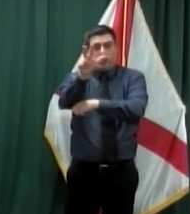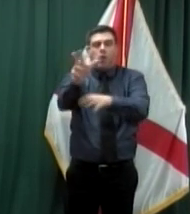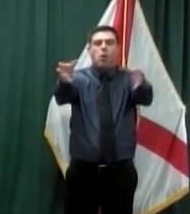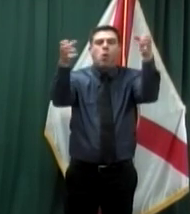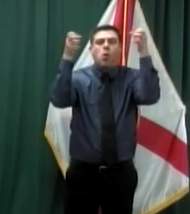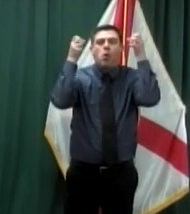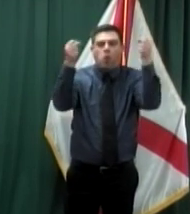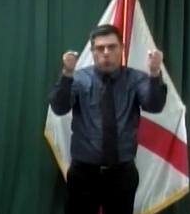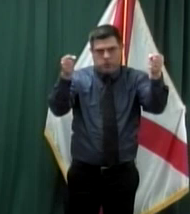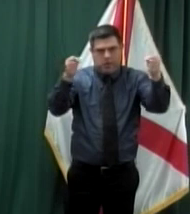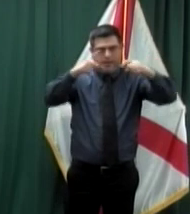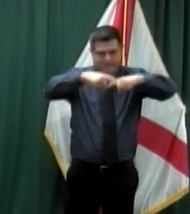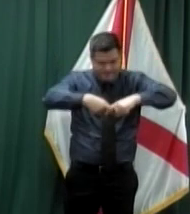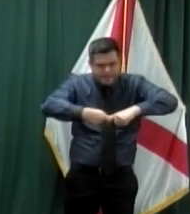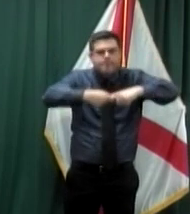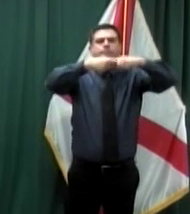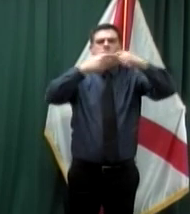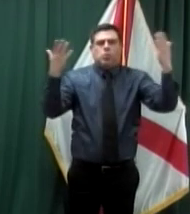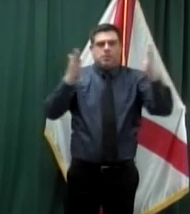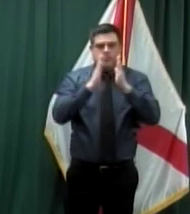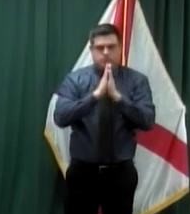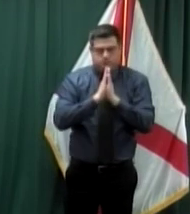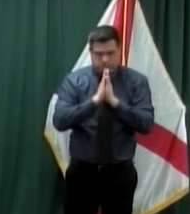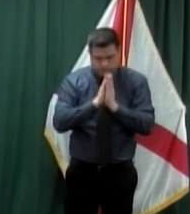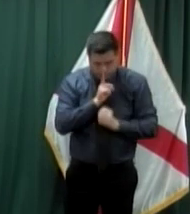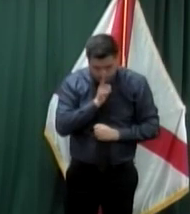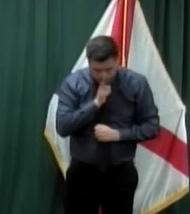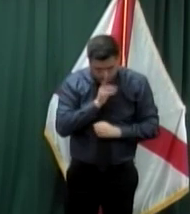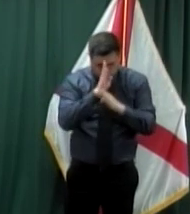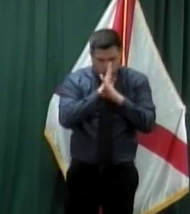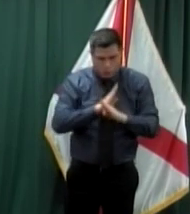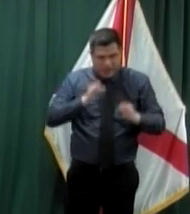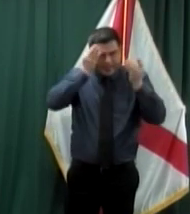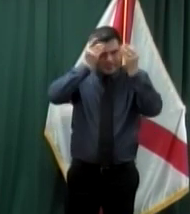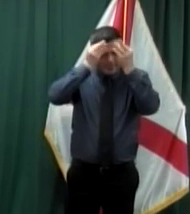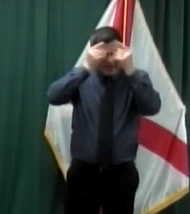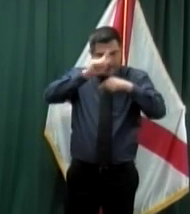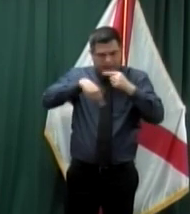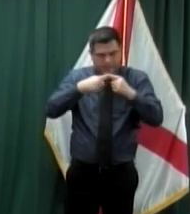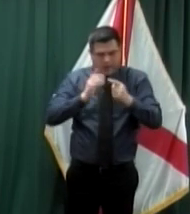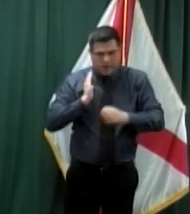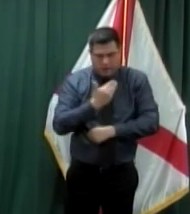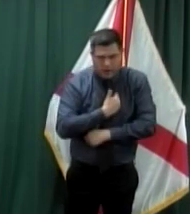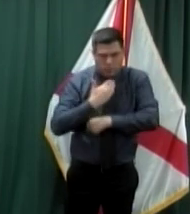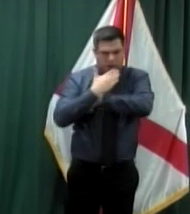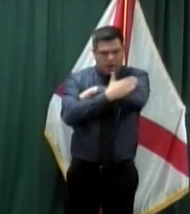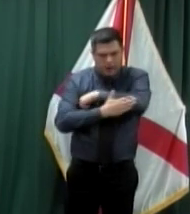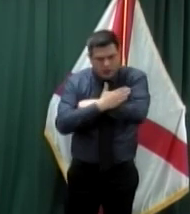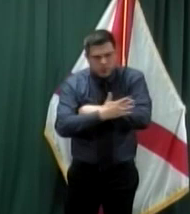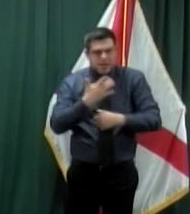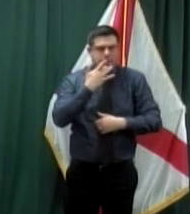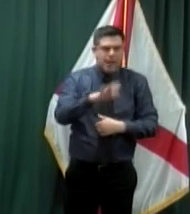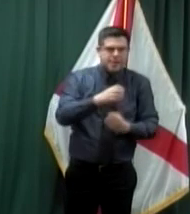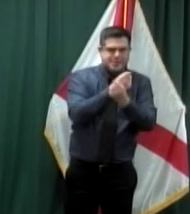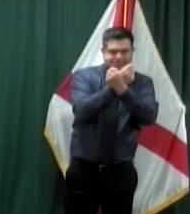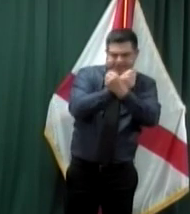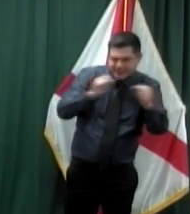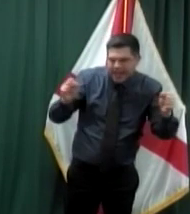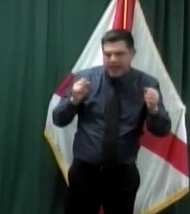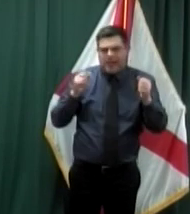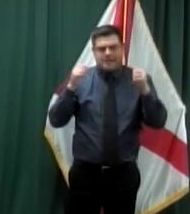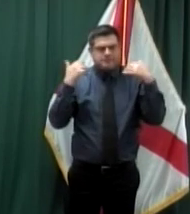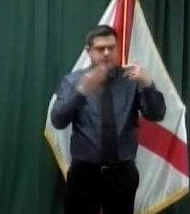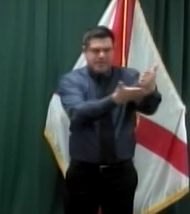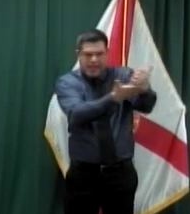country. I would also urge, based on the fire ban we have going on, I know Memorial Day is also a big partying time.